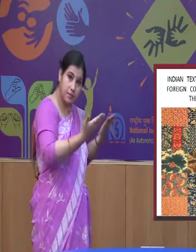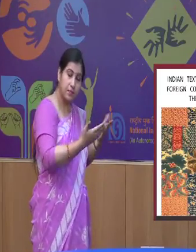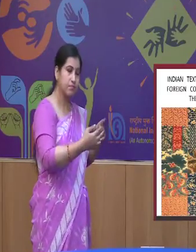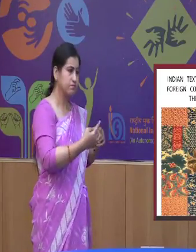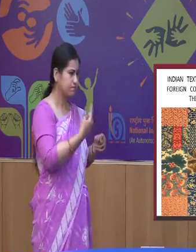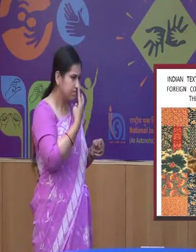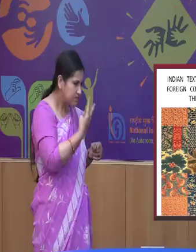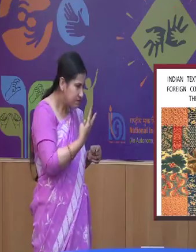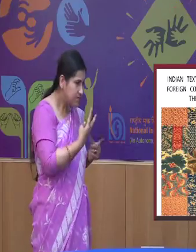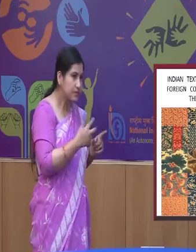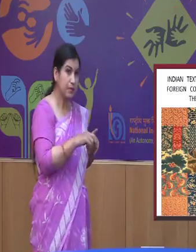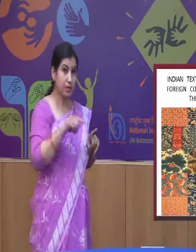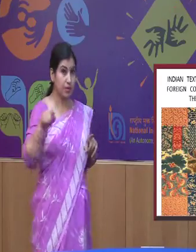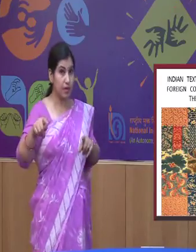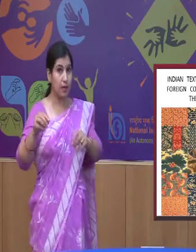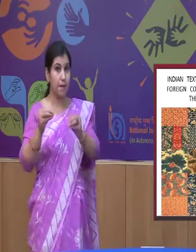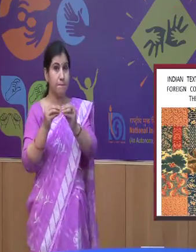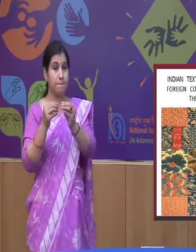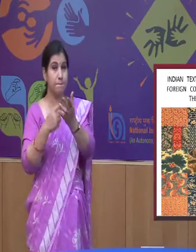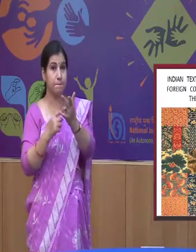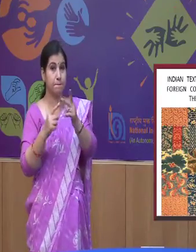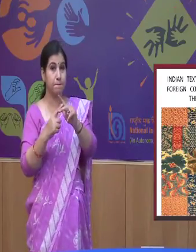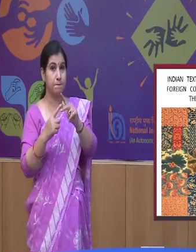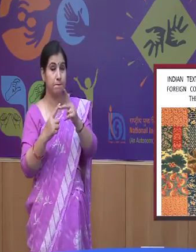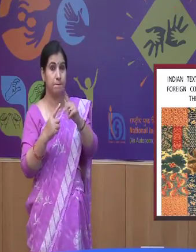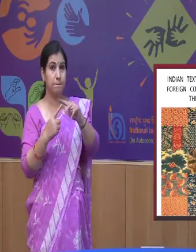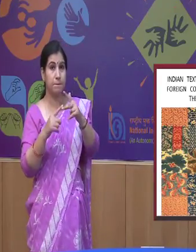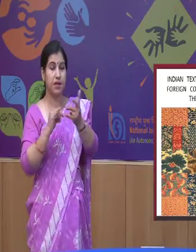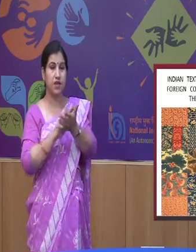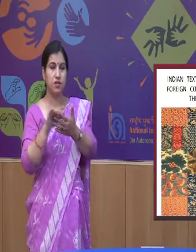faced from the British was called